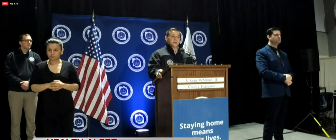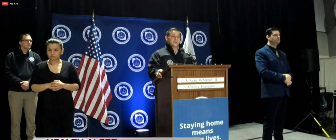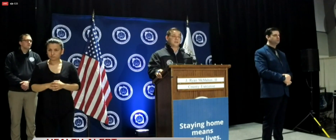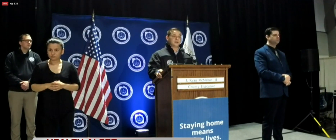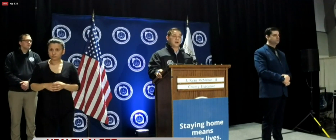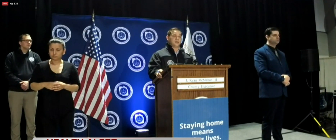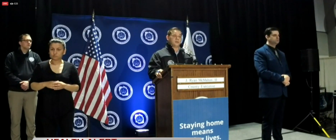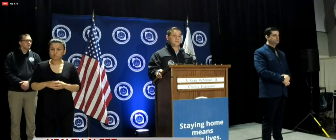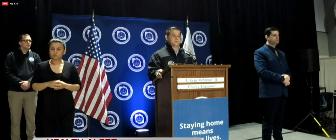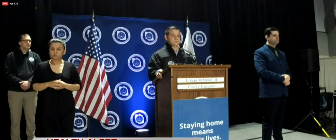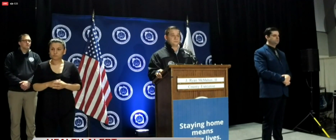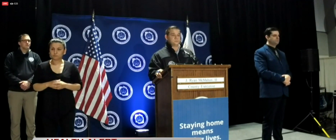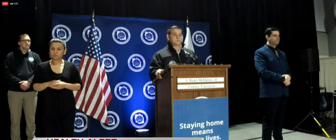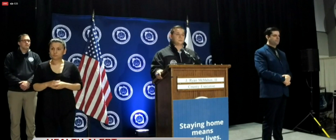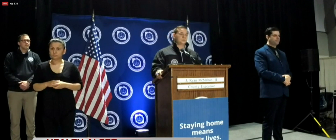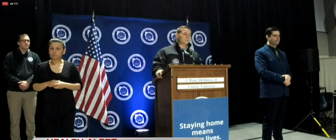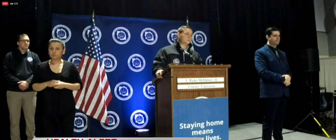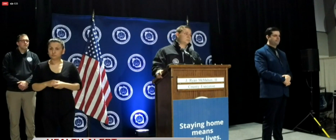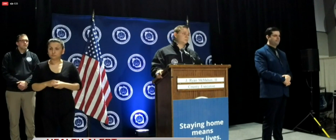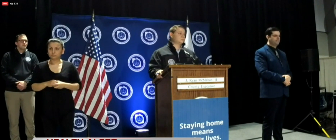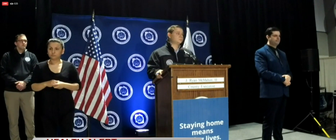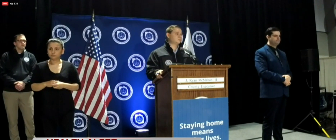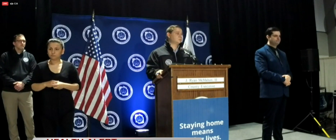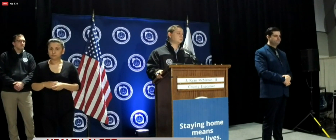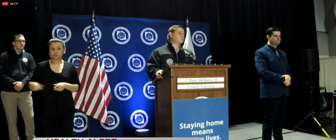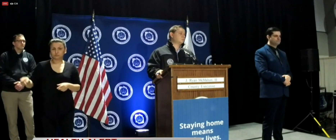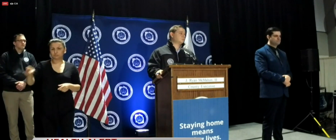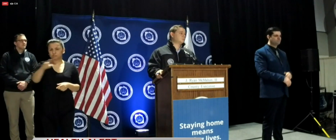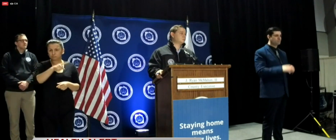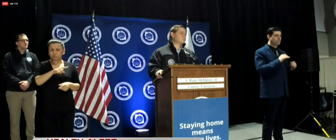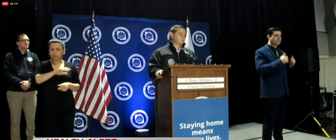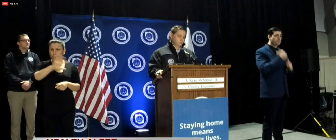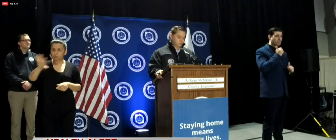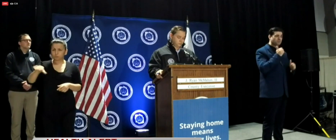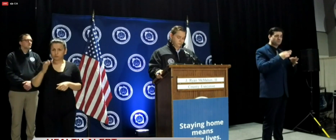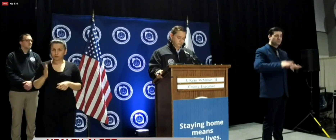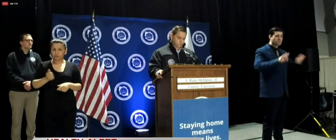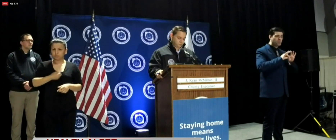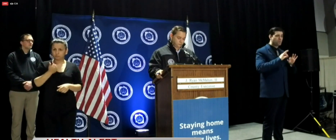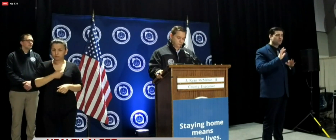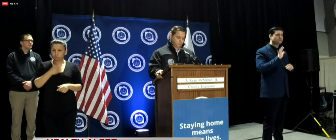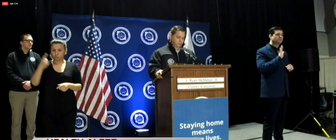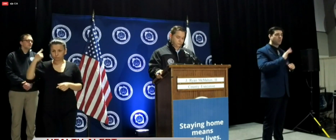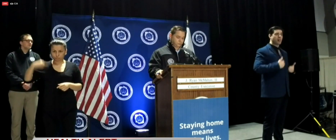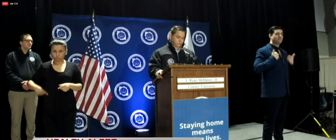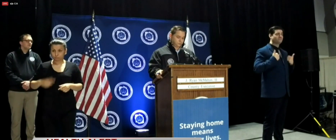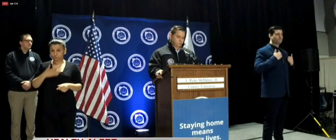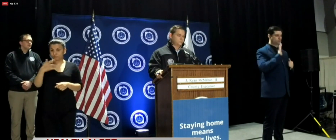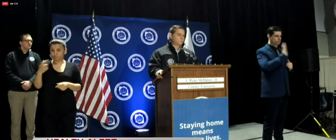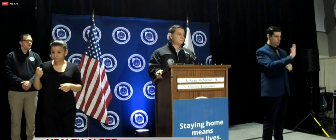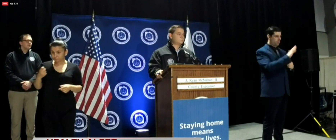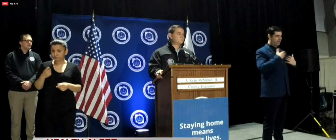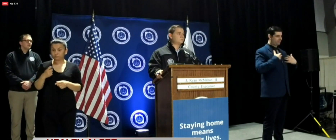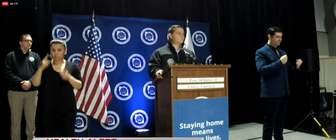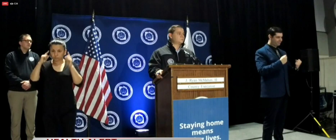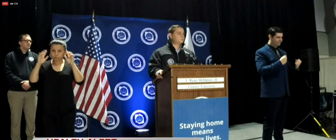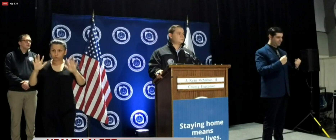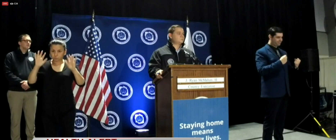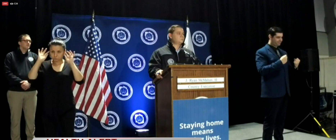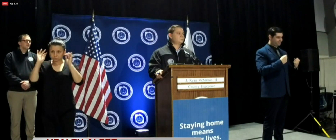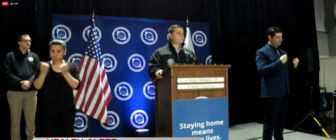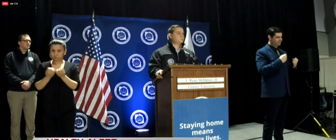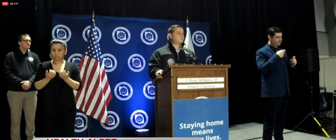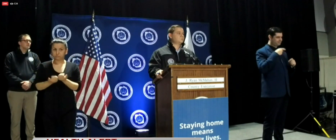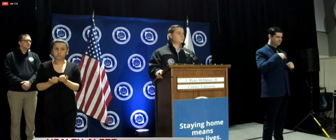thing in your life. That's your health. Ryan, could you talk a little bit more about your hope that we get to a